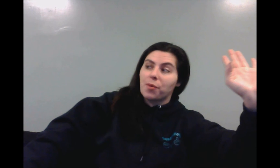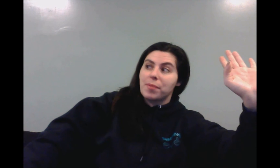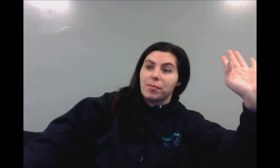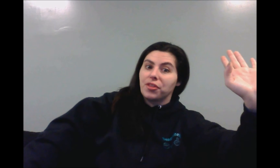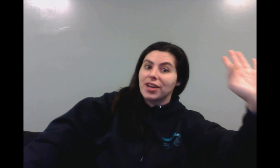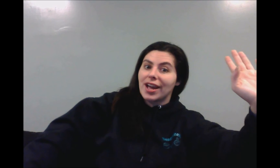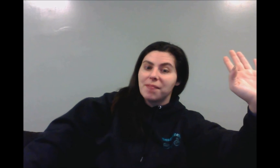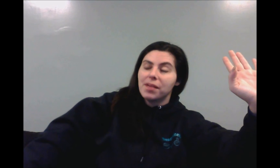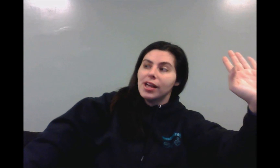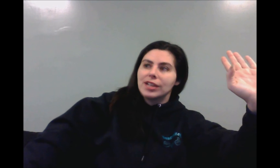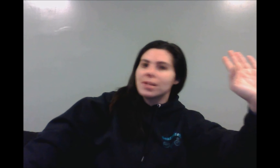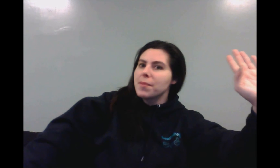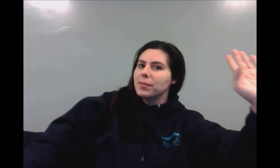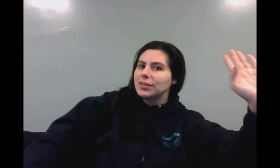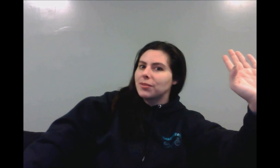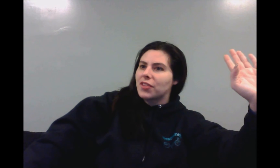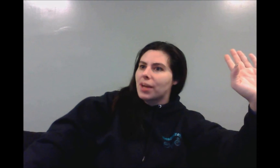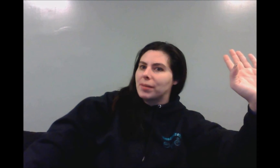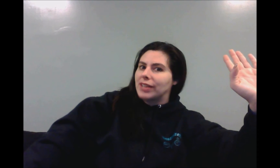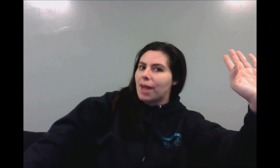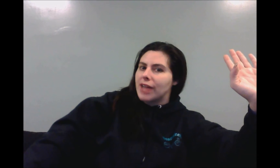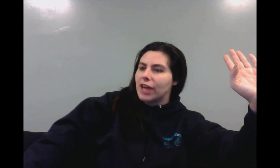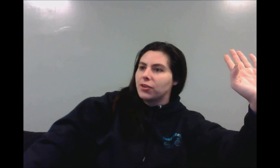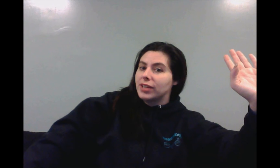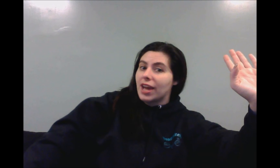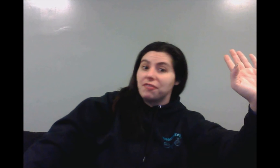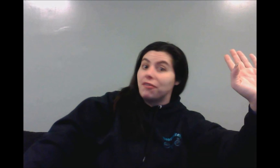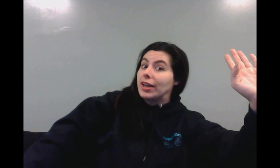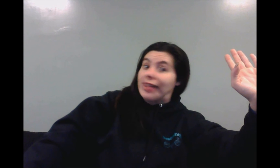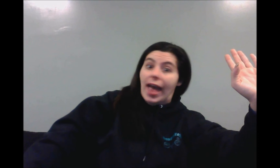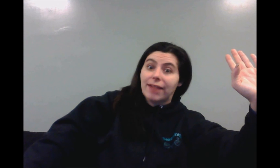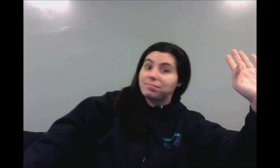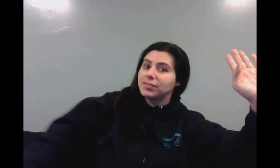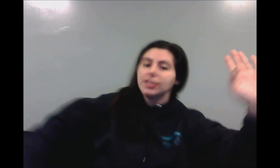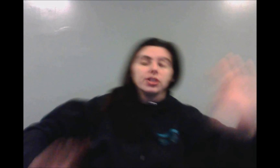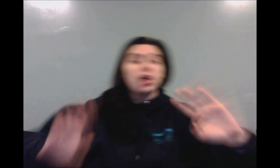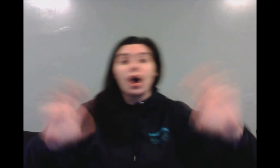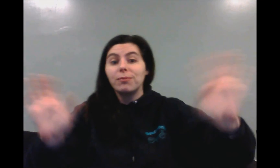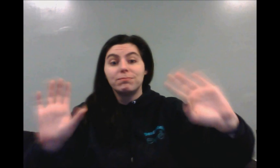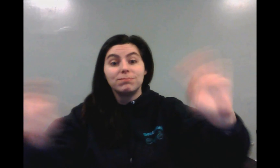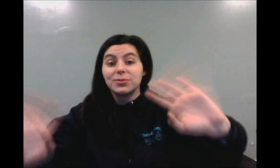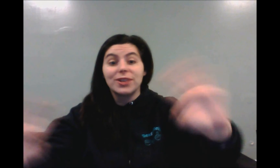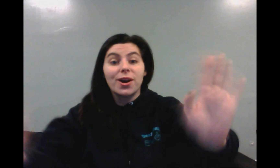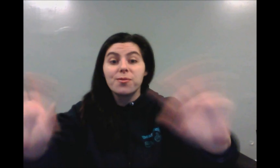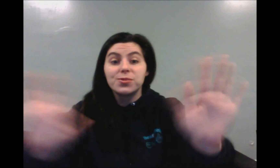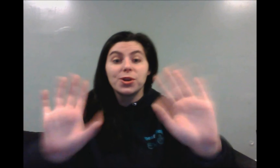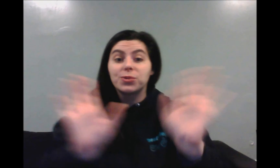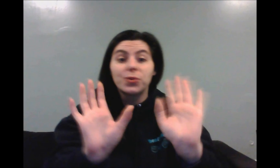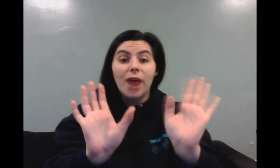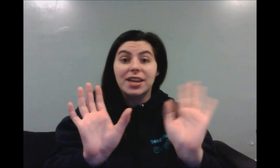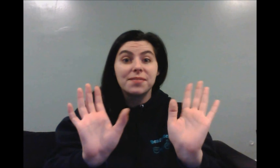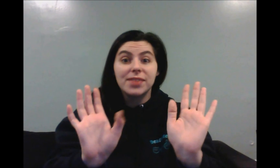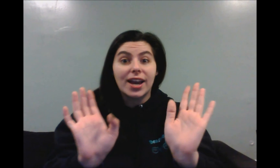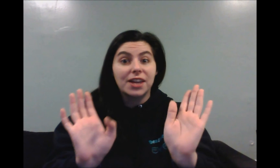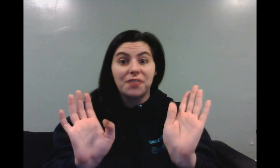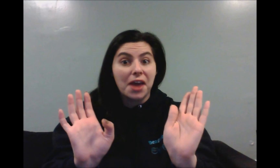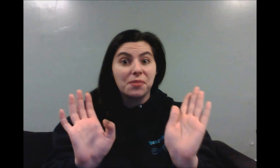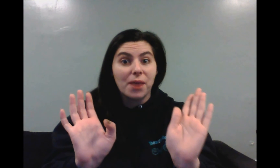people think I am. Some people seem to think I'm a 9 or a 10. Fuck that! No! No, no, do not give me that kind of a headway,